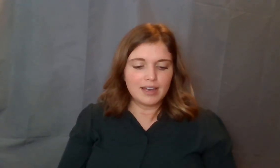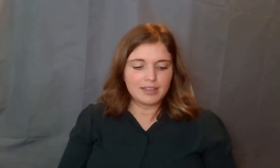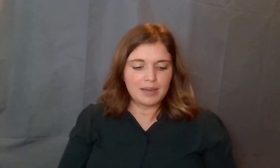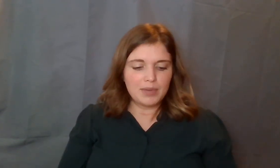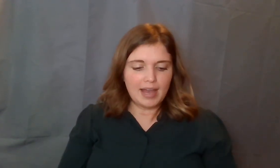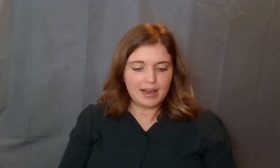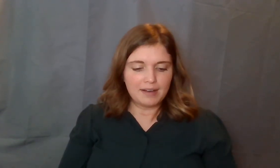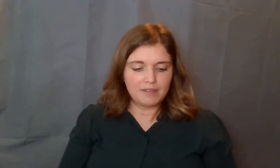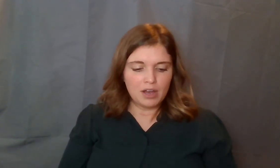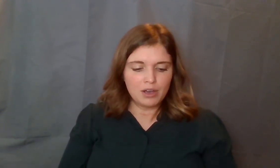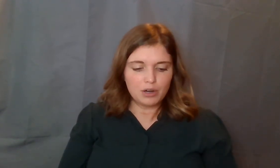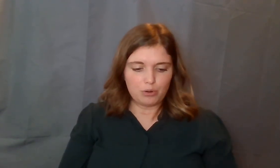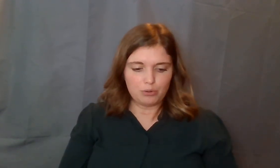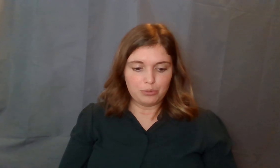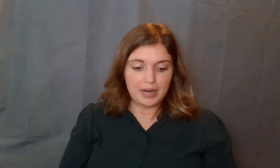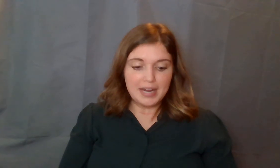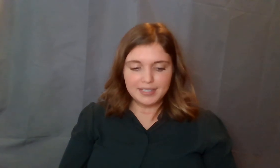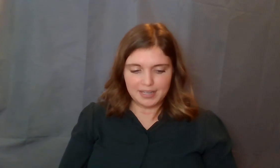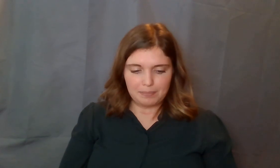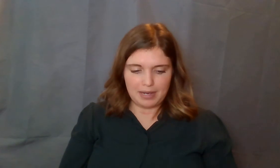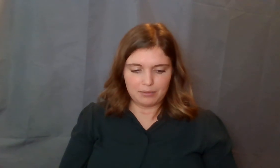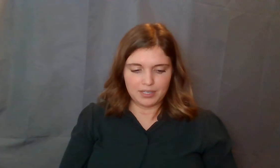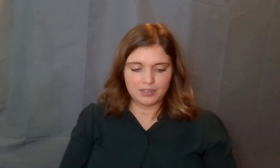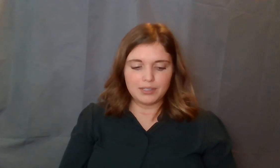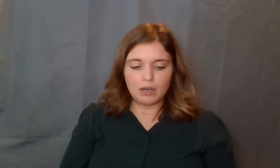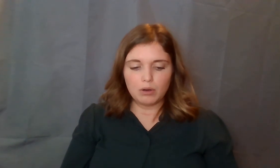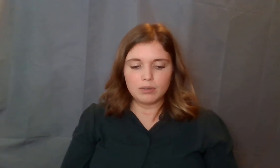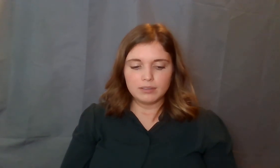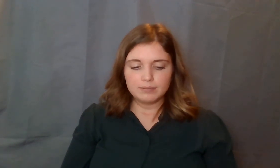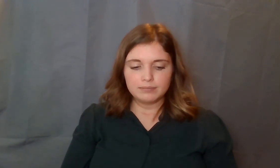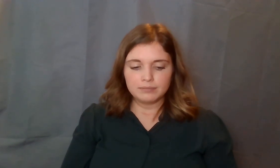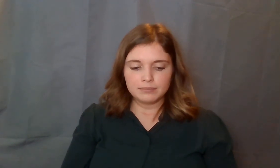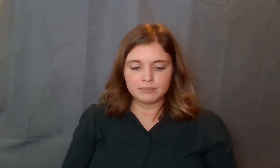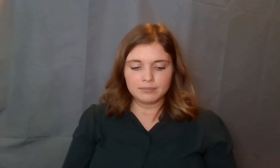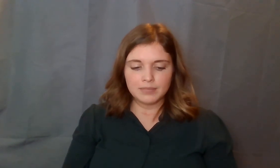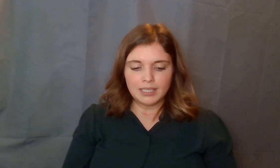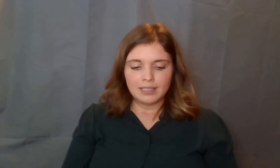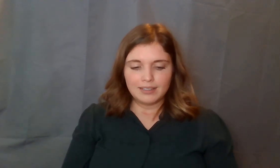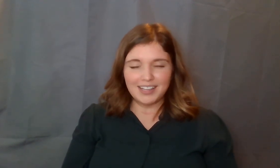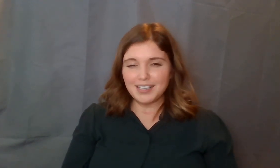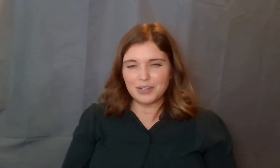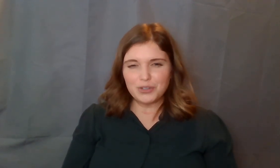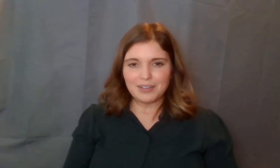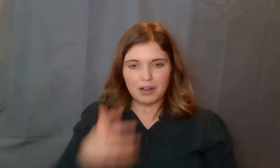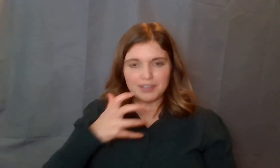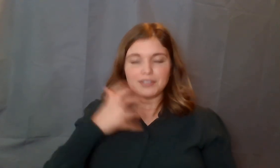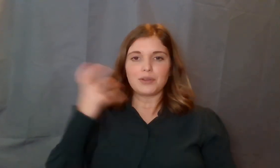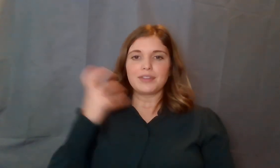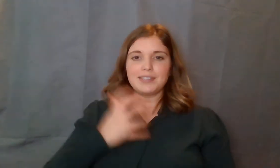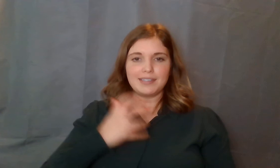And then we have crazy about. So that's an